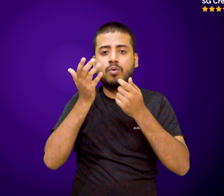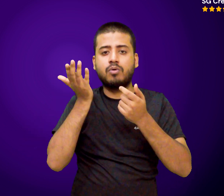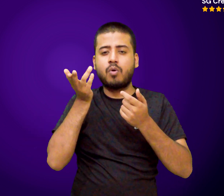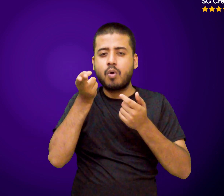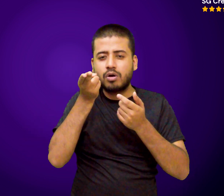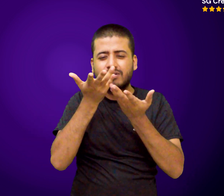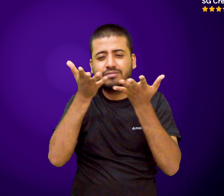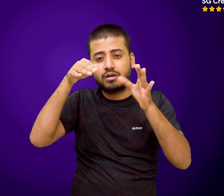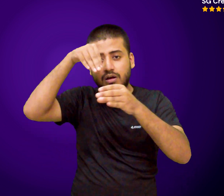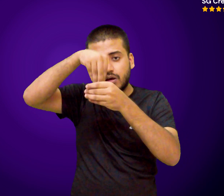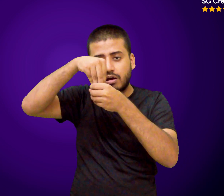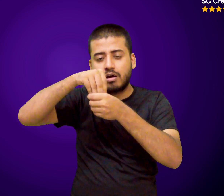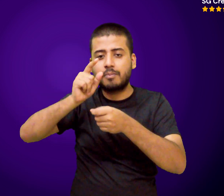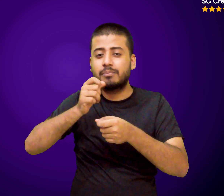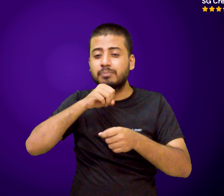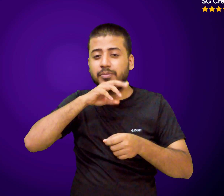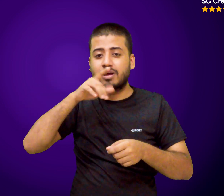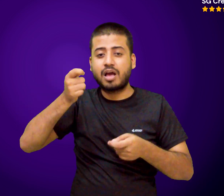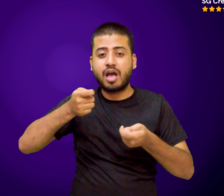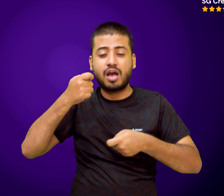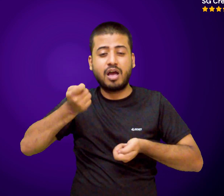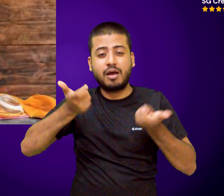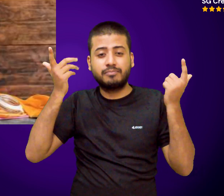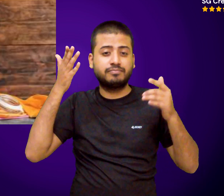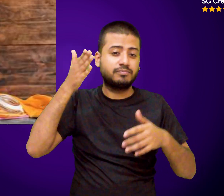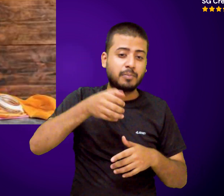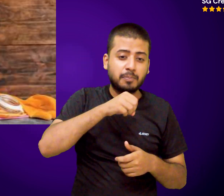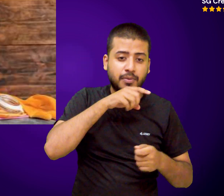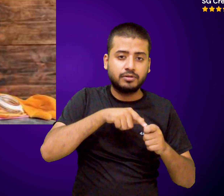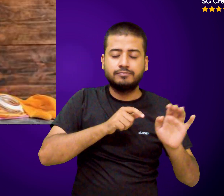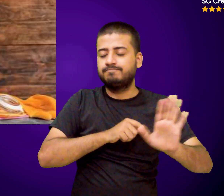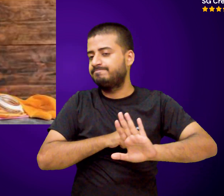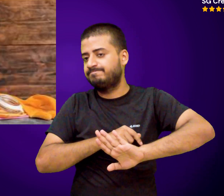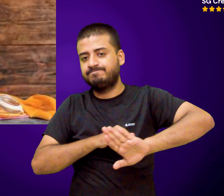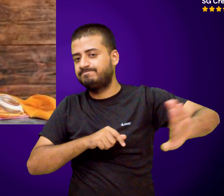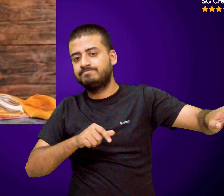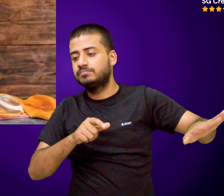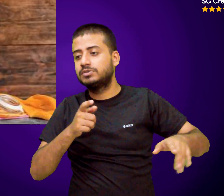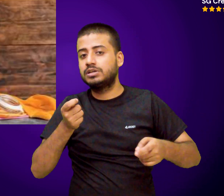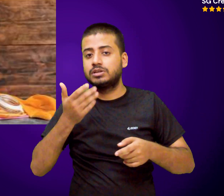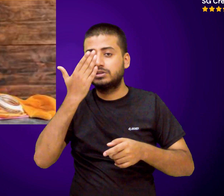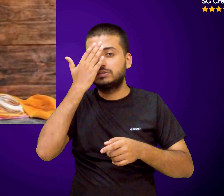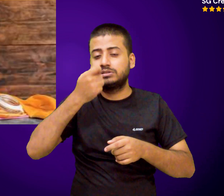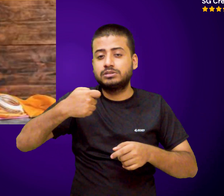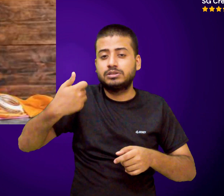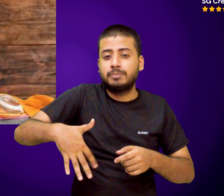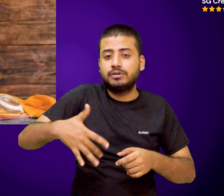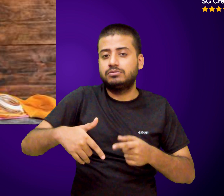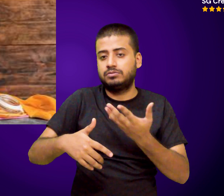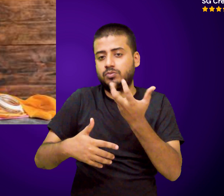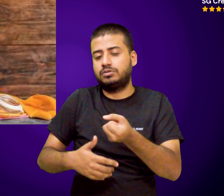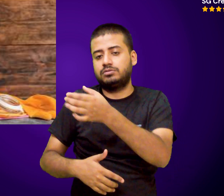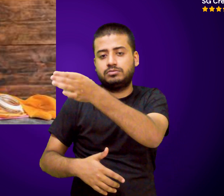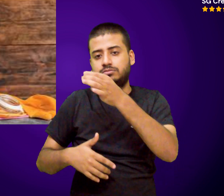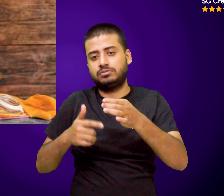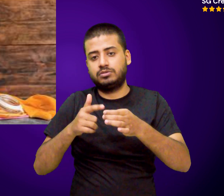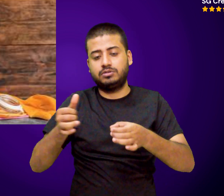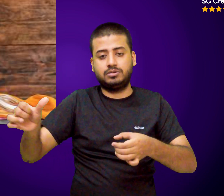health. Microplastics. As plastic degrades, it breaks down into microplastics and nanoplastics, which can